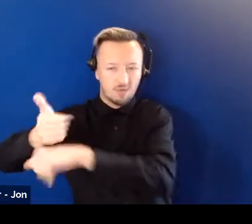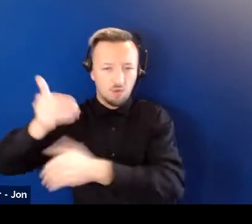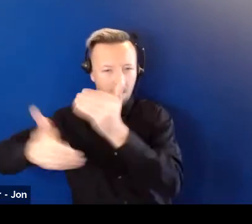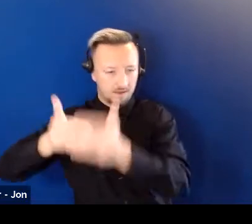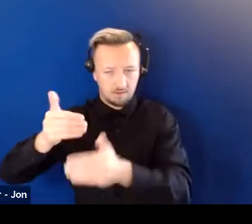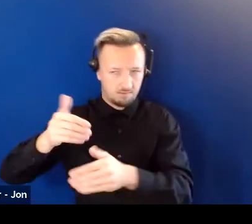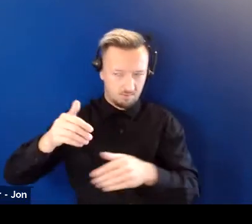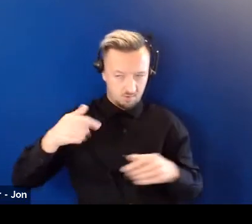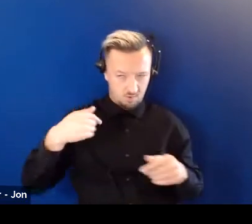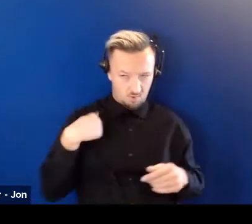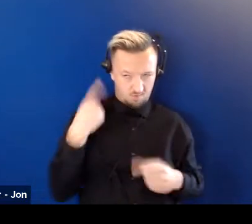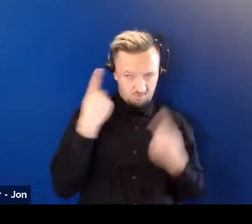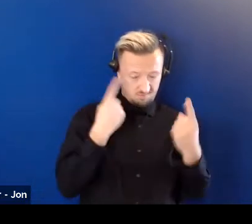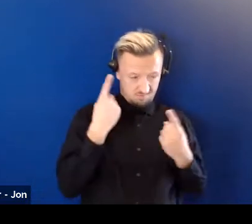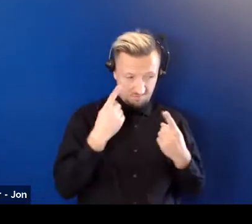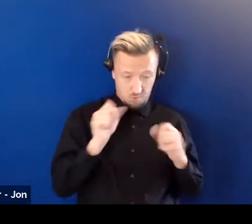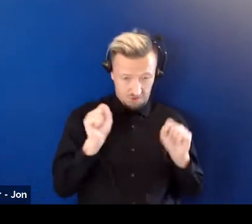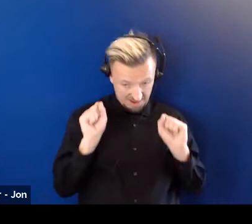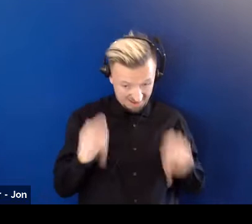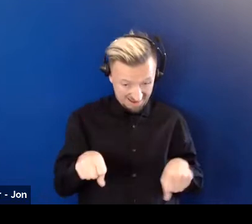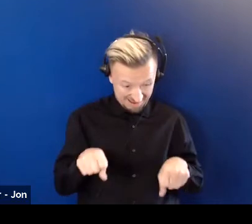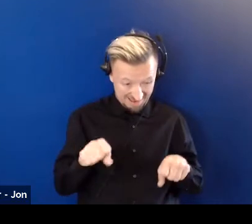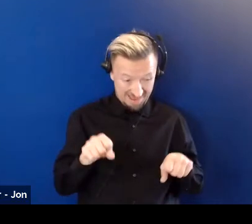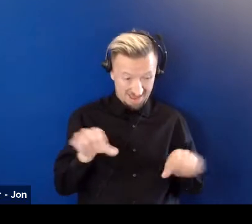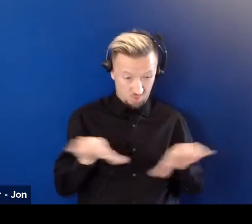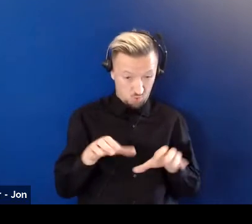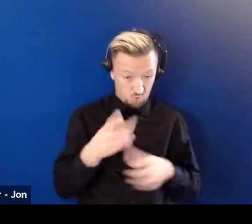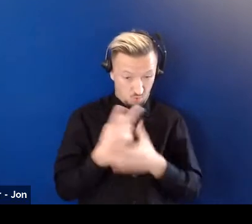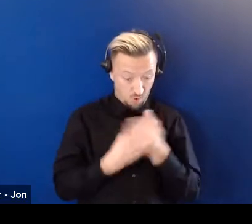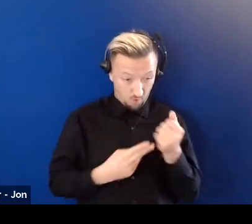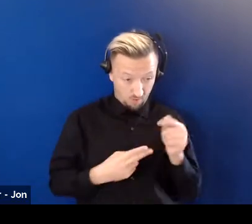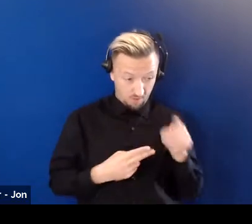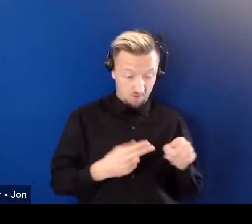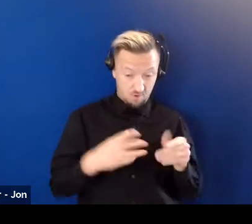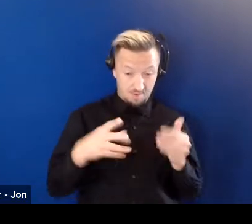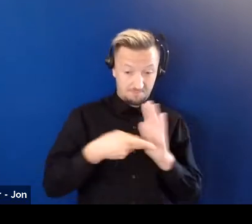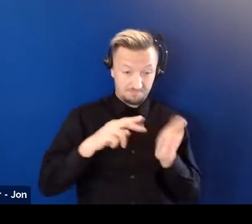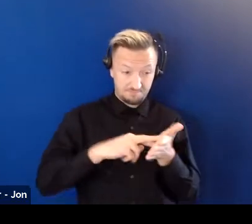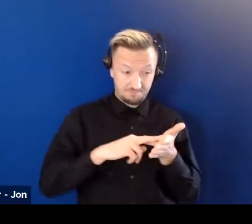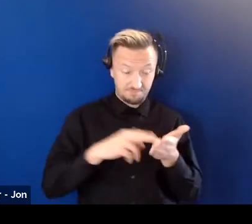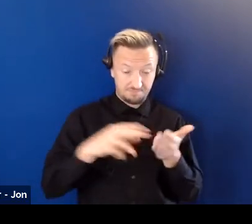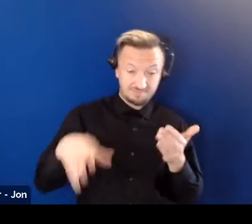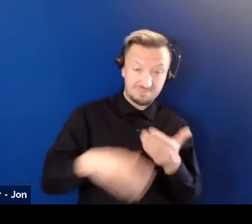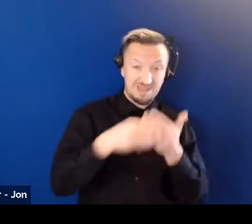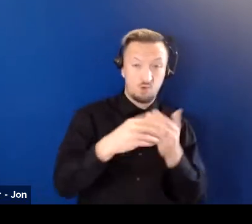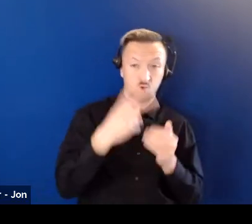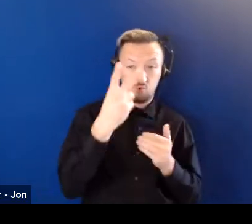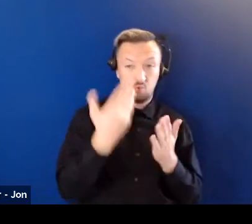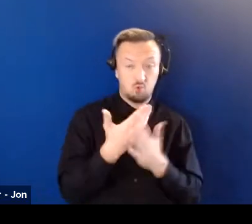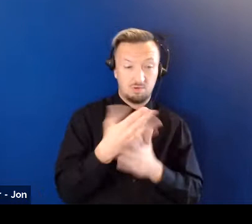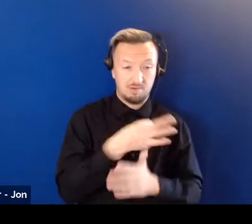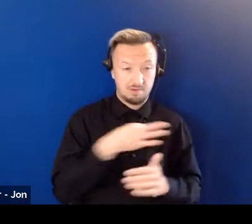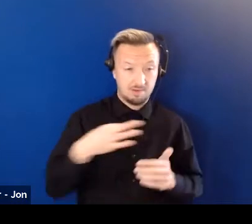determine, could we afford to do 2 more new staffs that were just dedicated to doing the intervention?